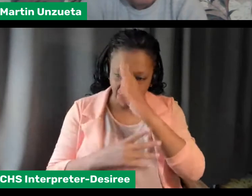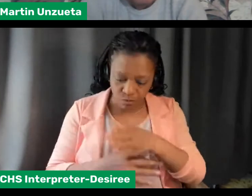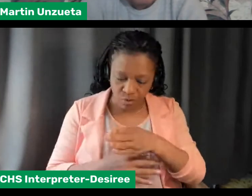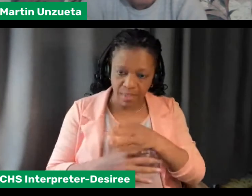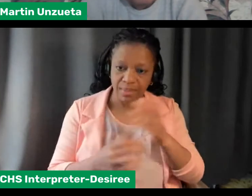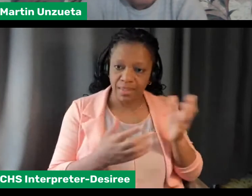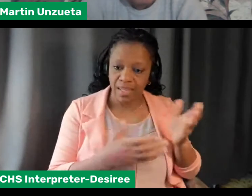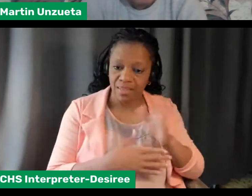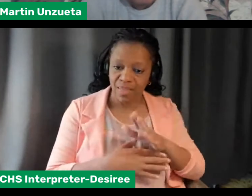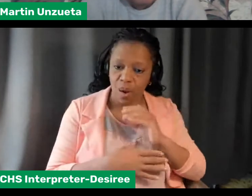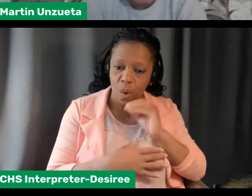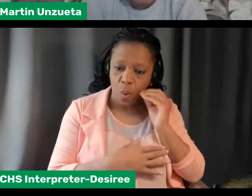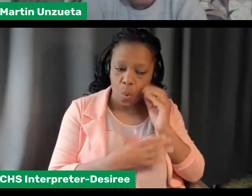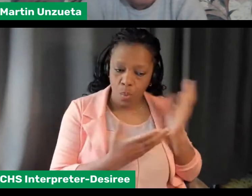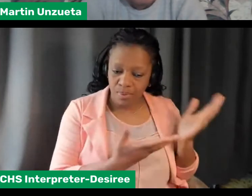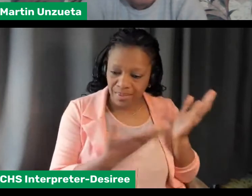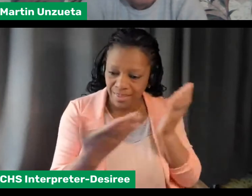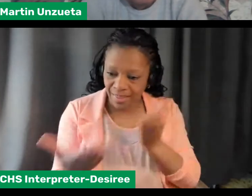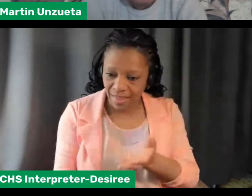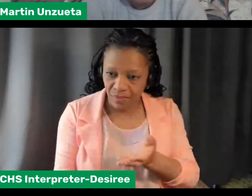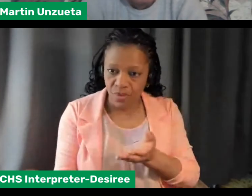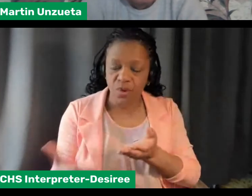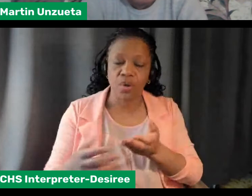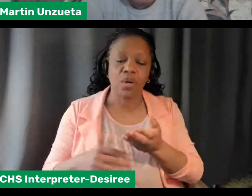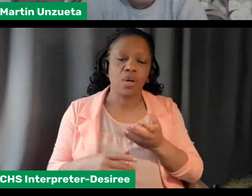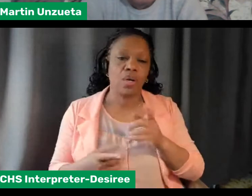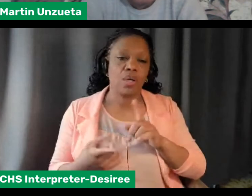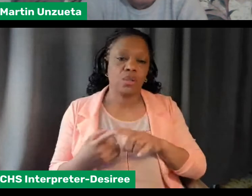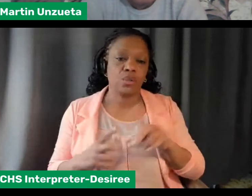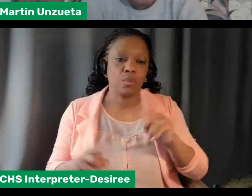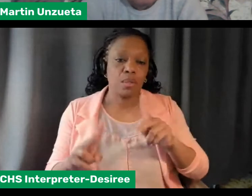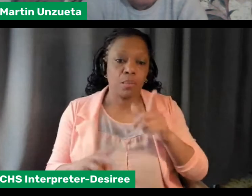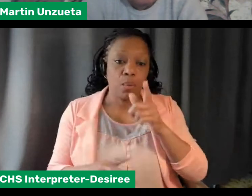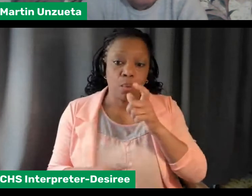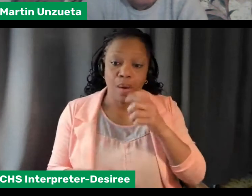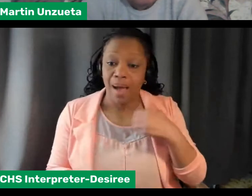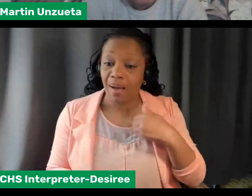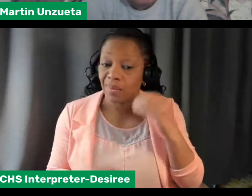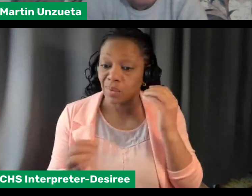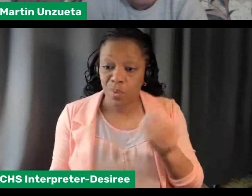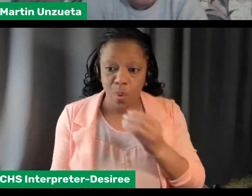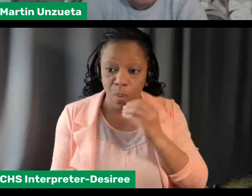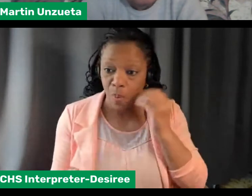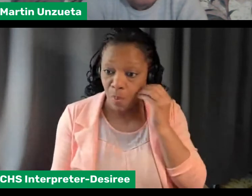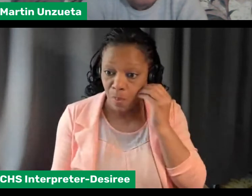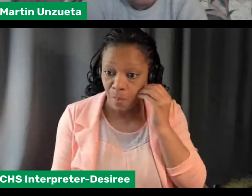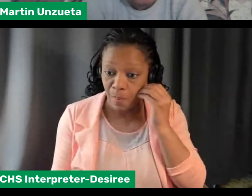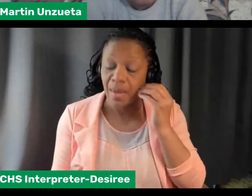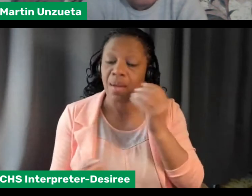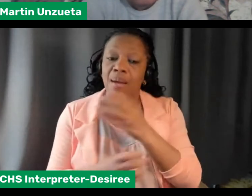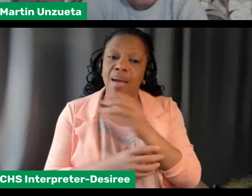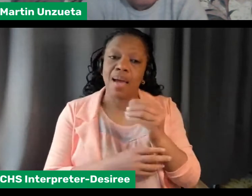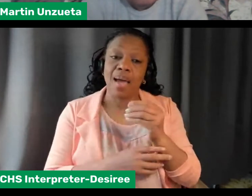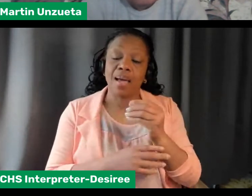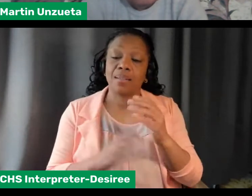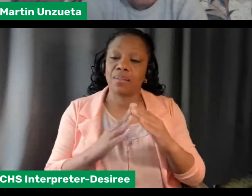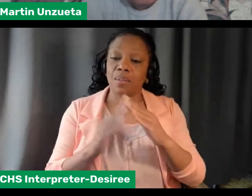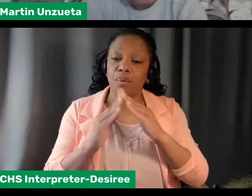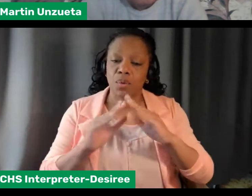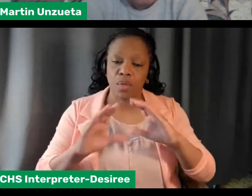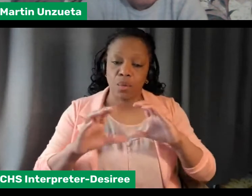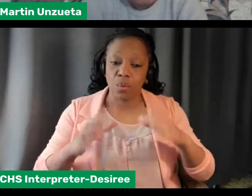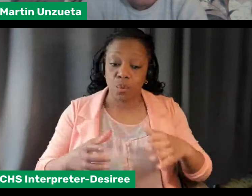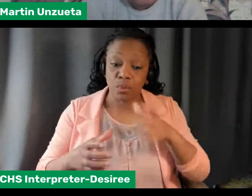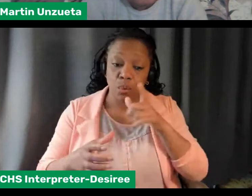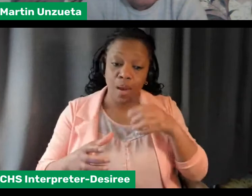those experiencing homelessness at this time, and to community groups who have a finger on the